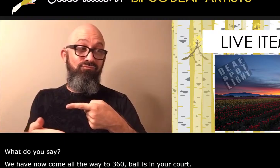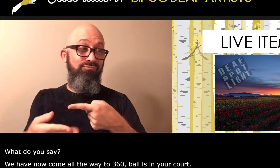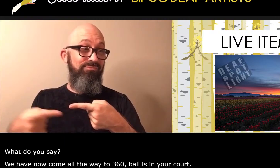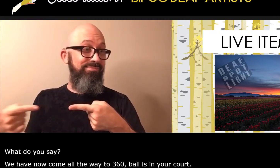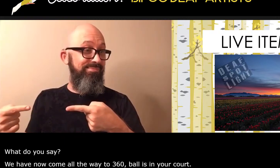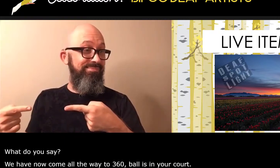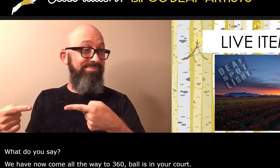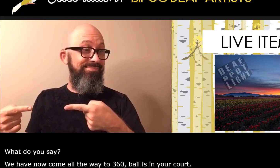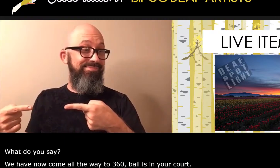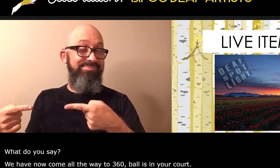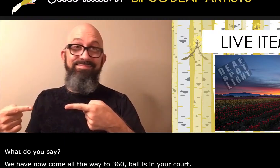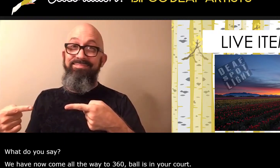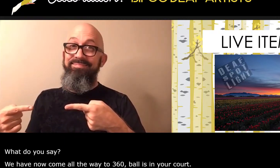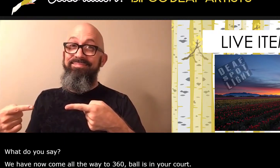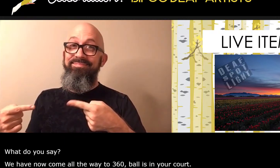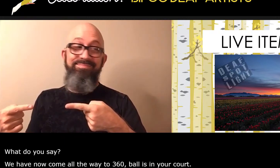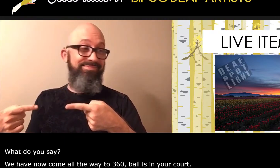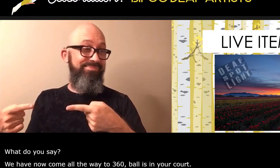by 102.